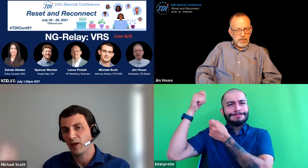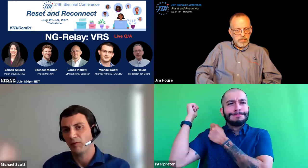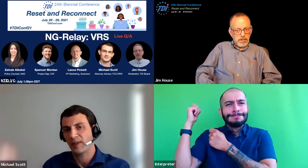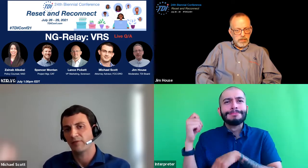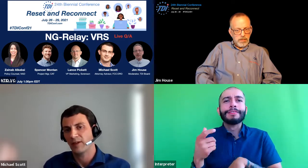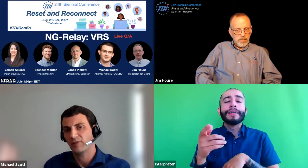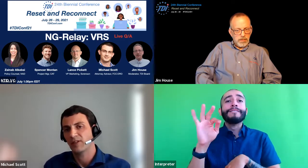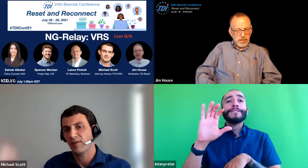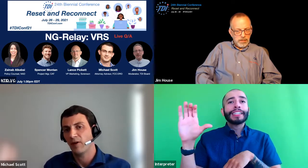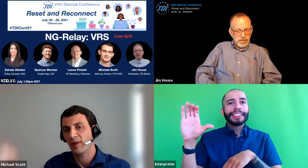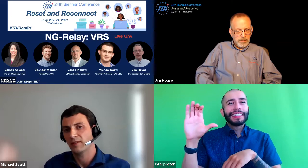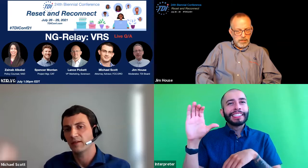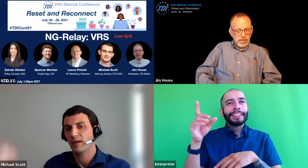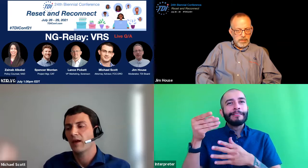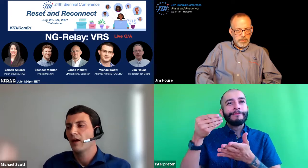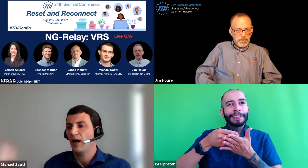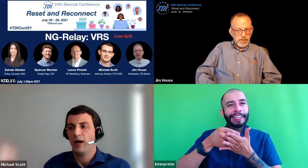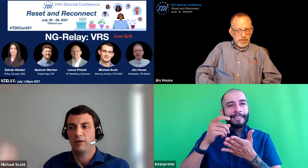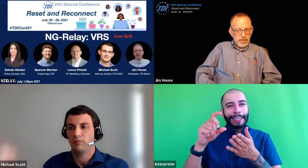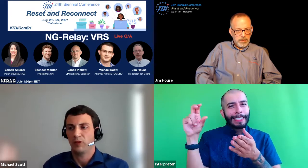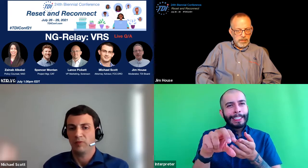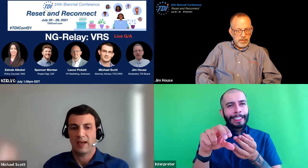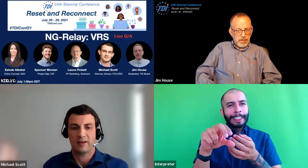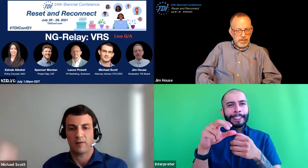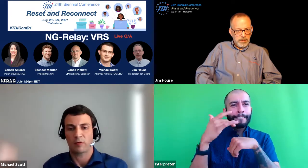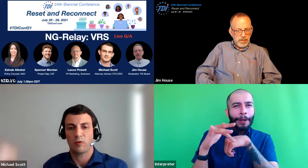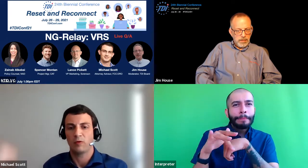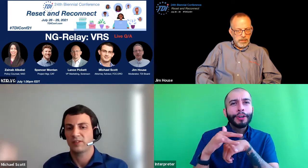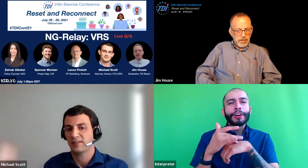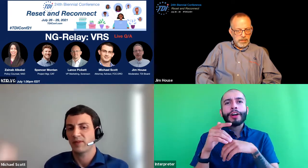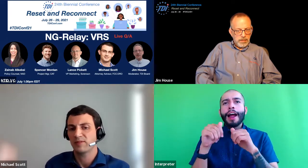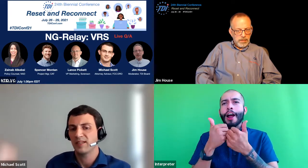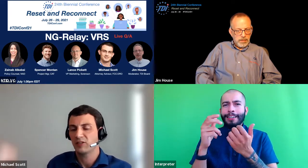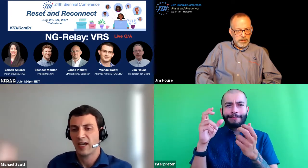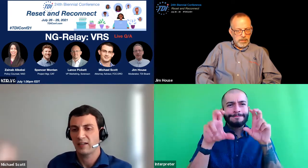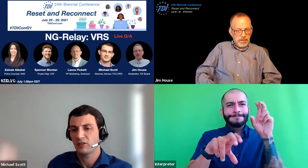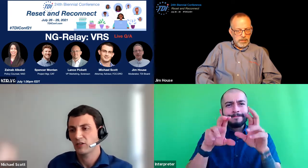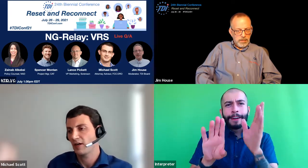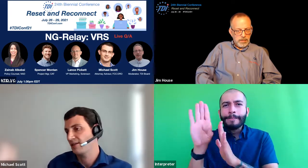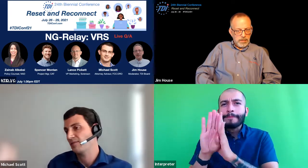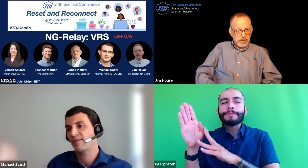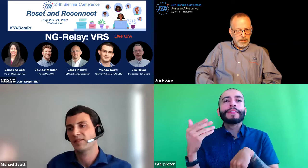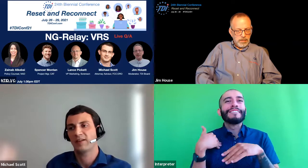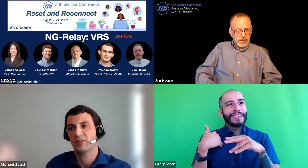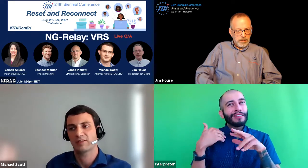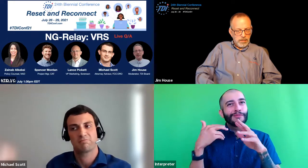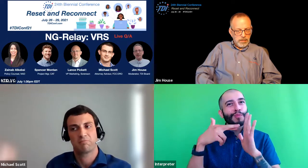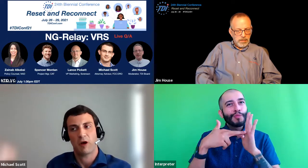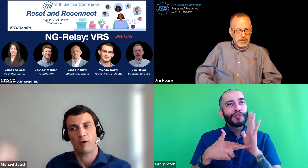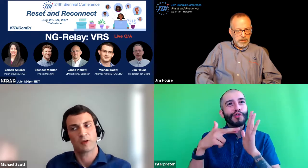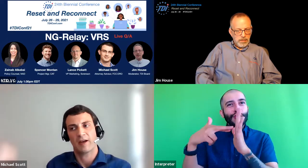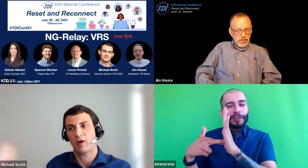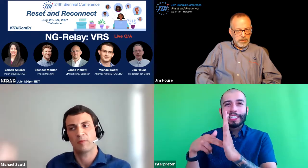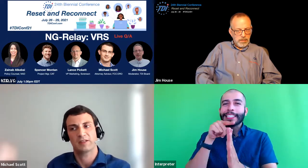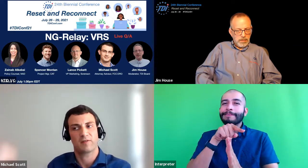make available for that in research and development. We have our rules that sometimes need to change. Sometimes they just